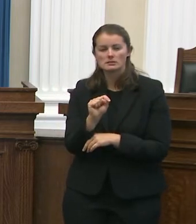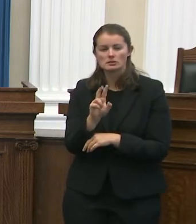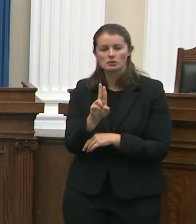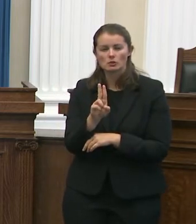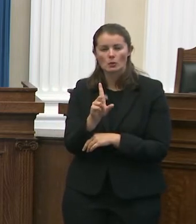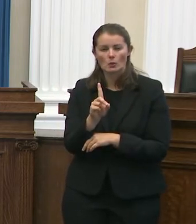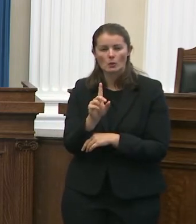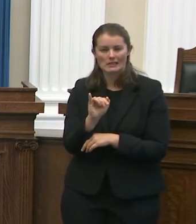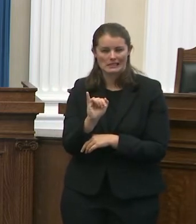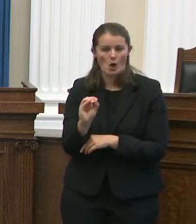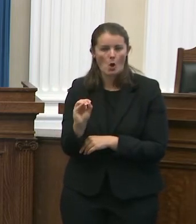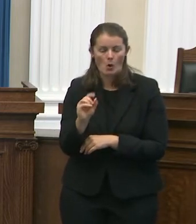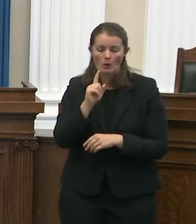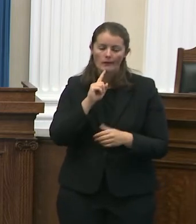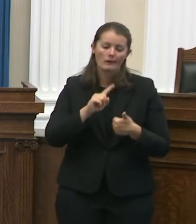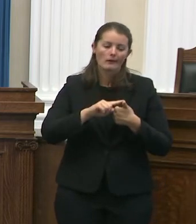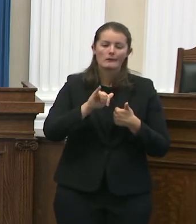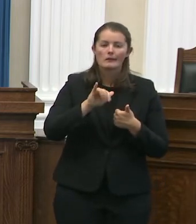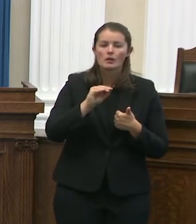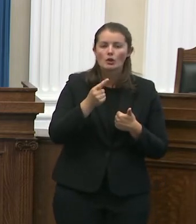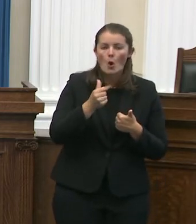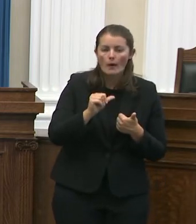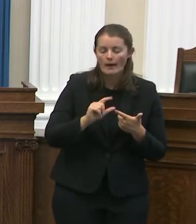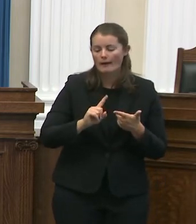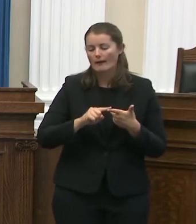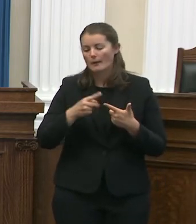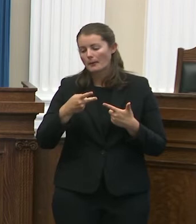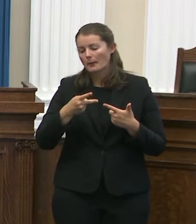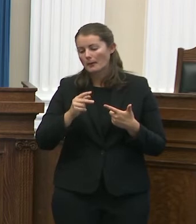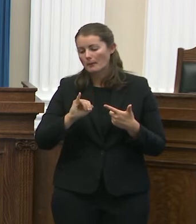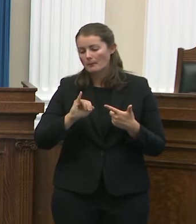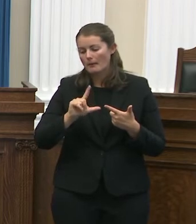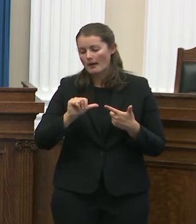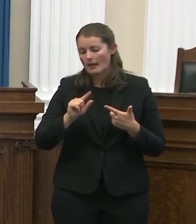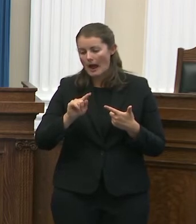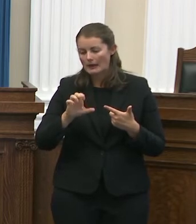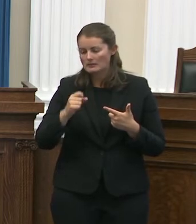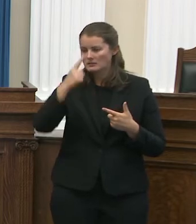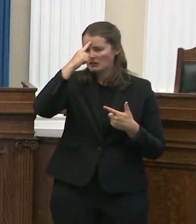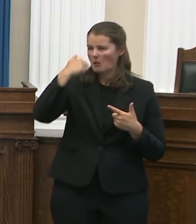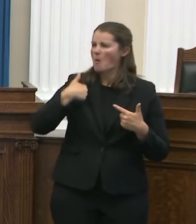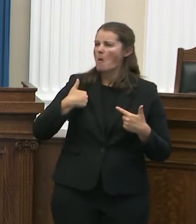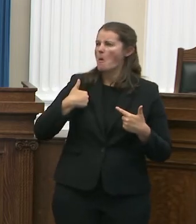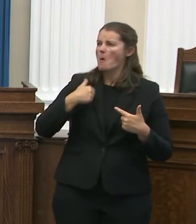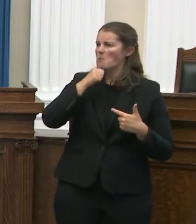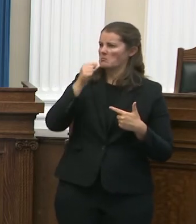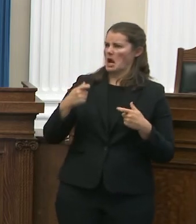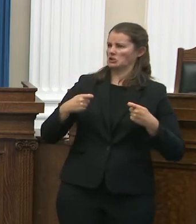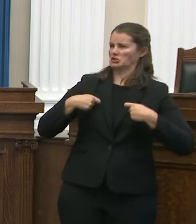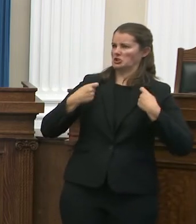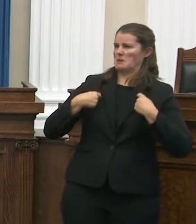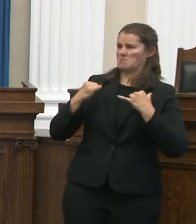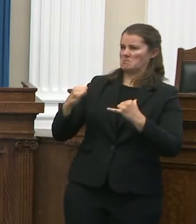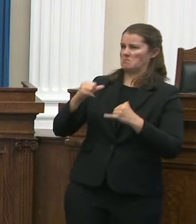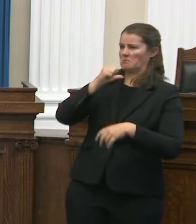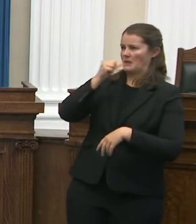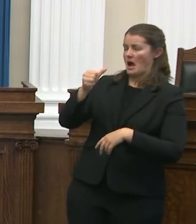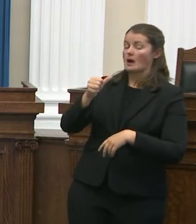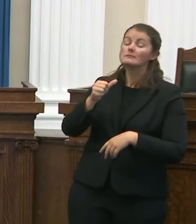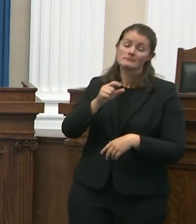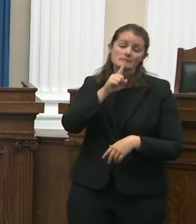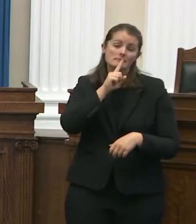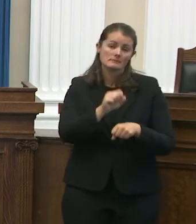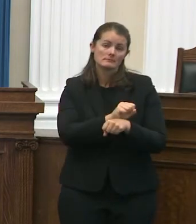don't necessarily feel that they're a gym. Well, they're a gym. So they're going to be under the same restrictions. Casino floors? Pardon me?